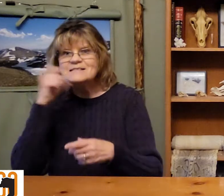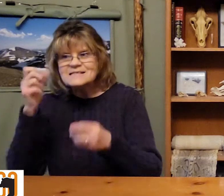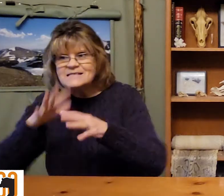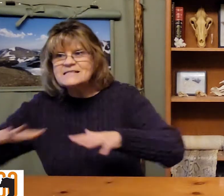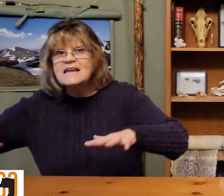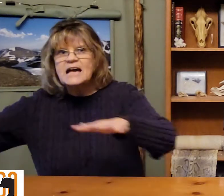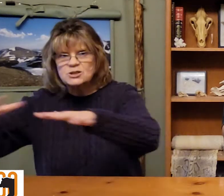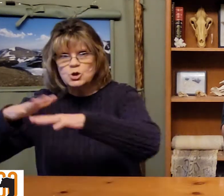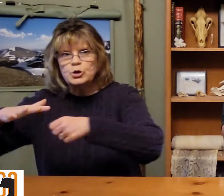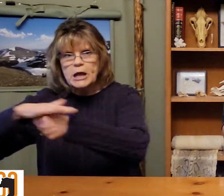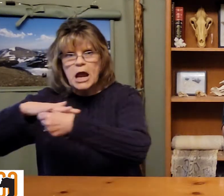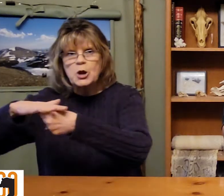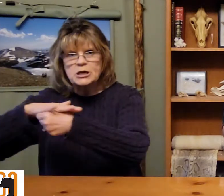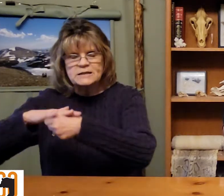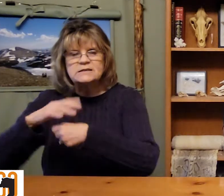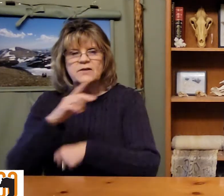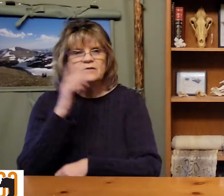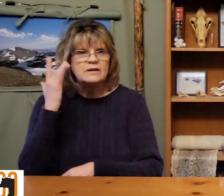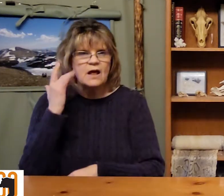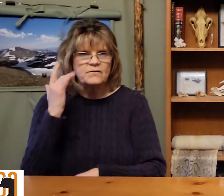of California.